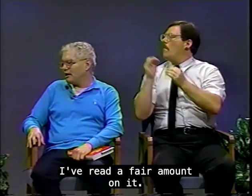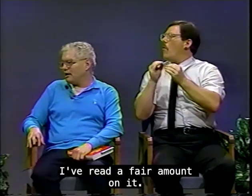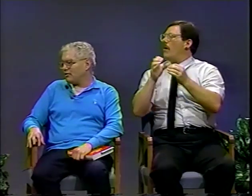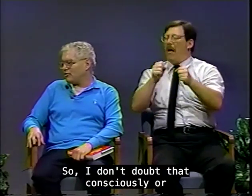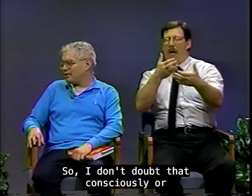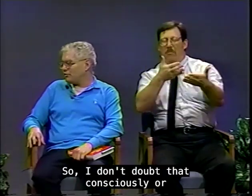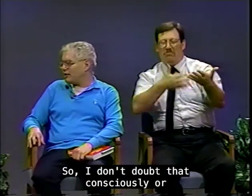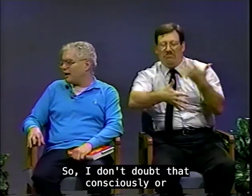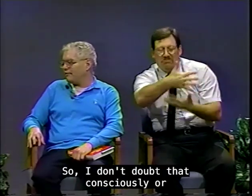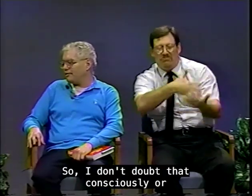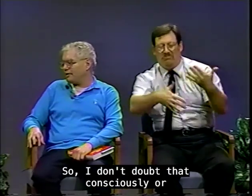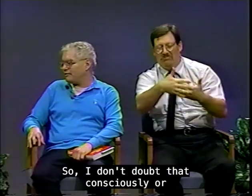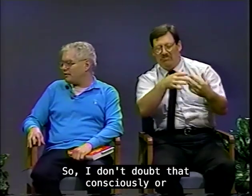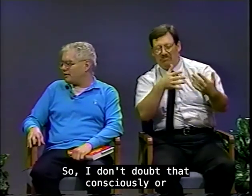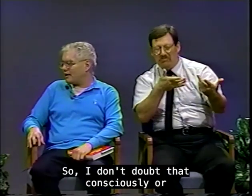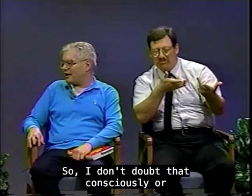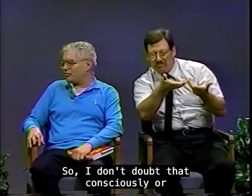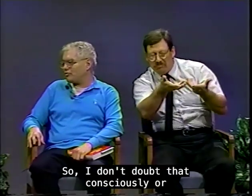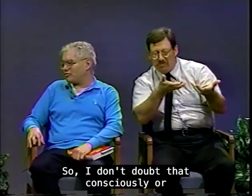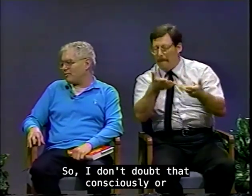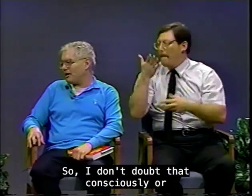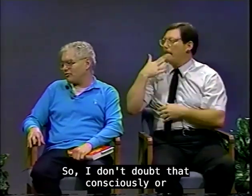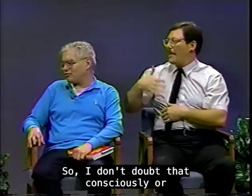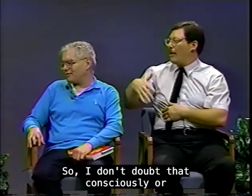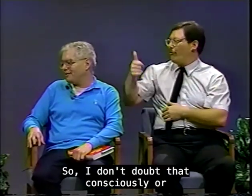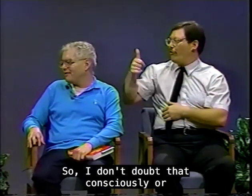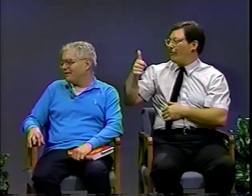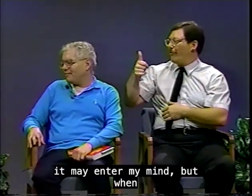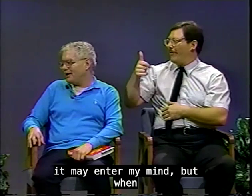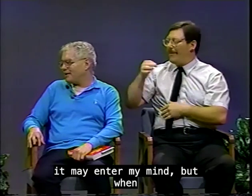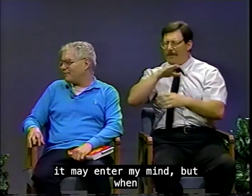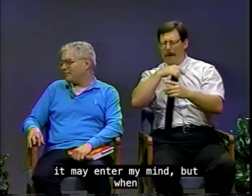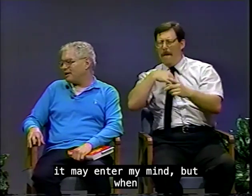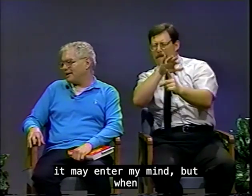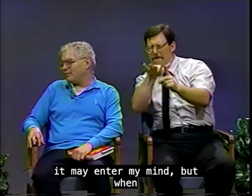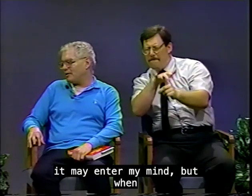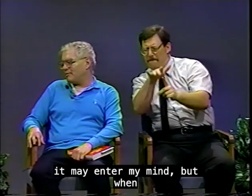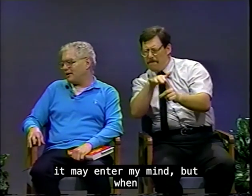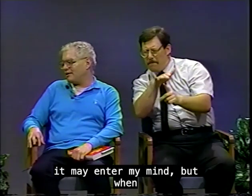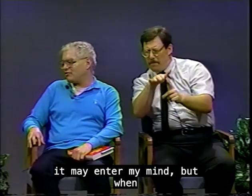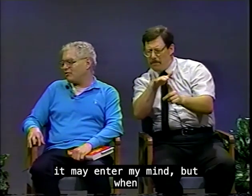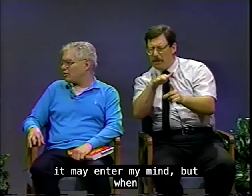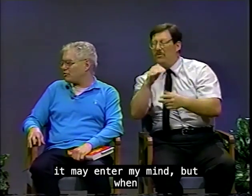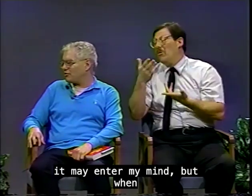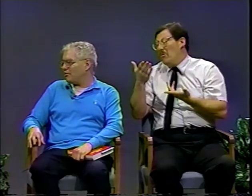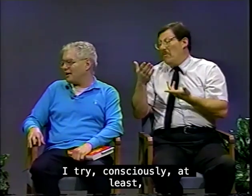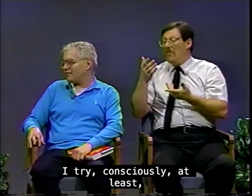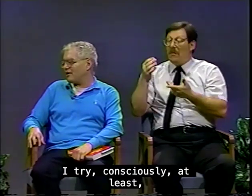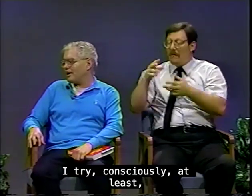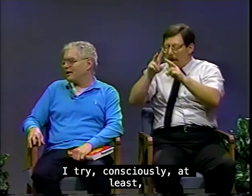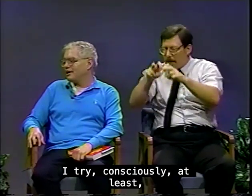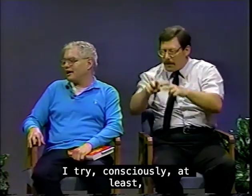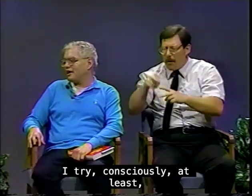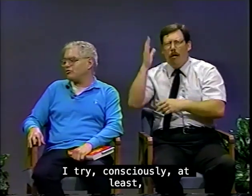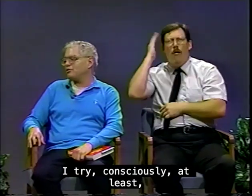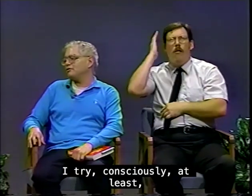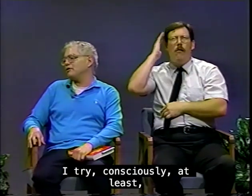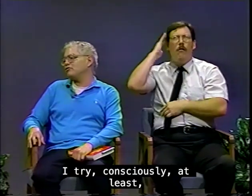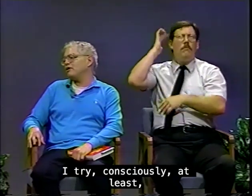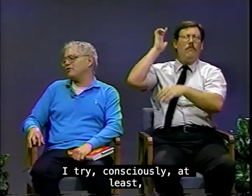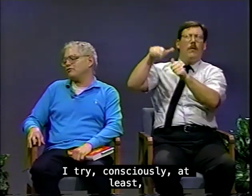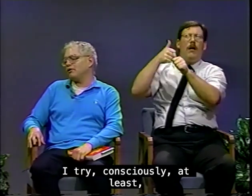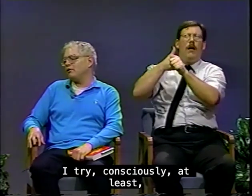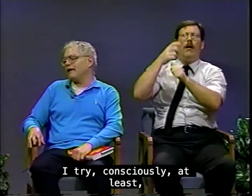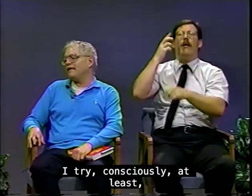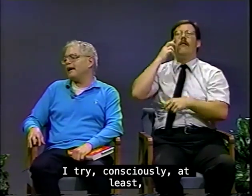it. So I don't doubt that consciously or subconsciously it may enter my mind, but when I'm analyzing a horoscope, I try consciously at